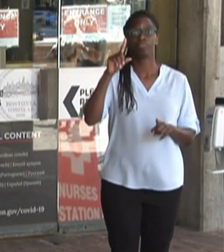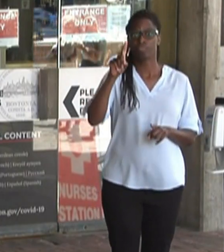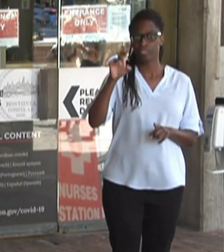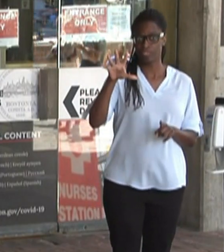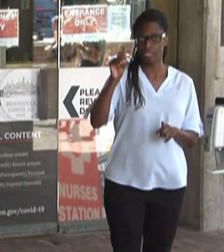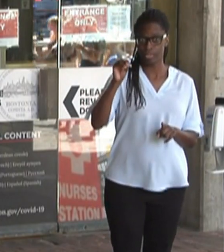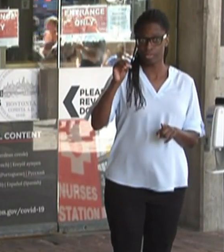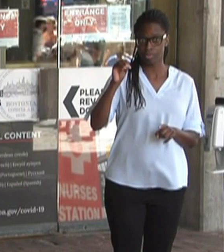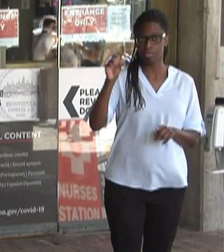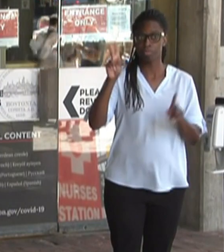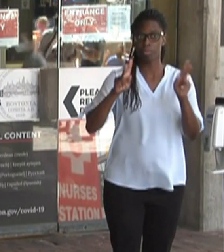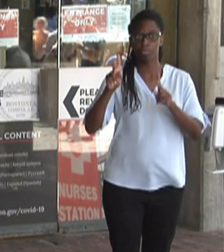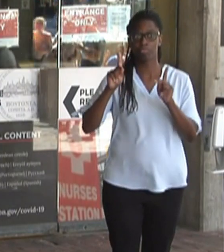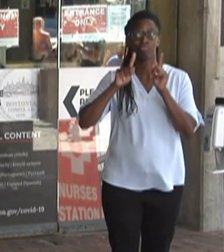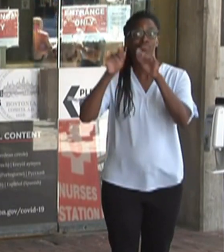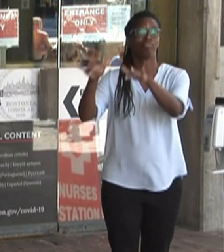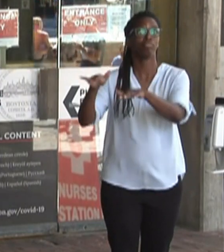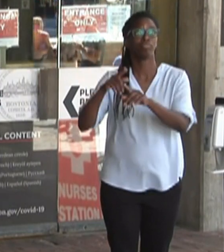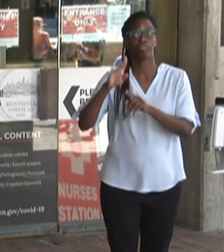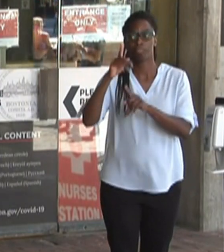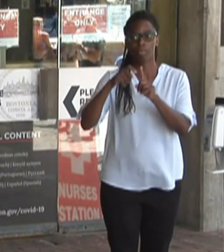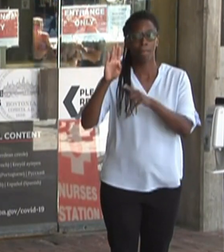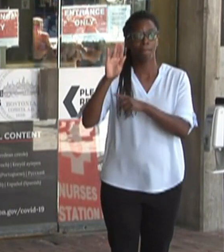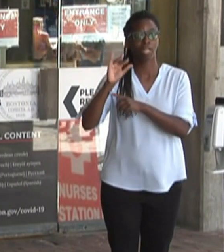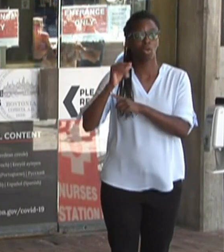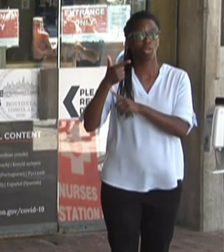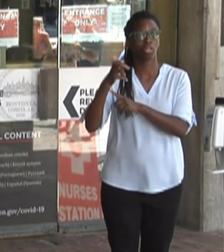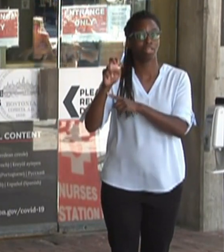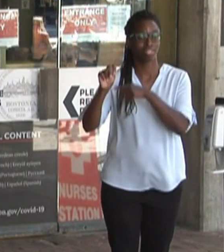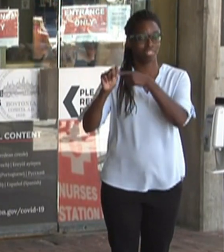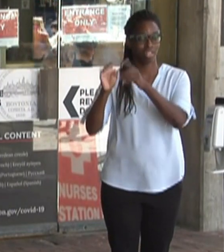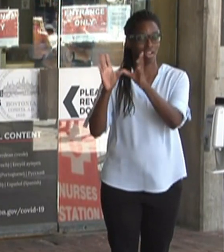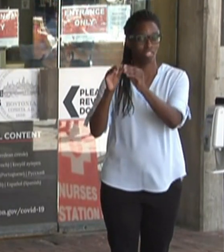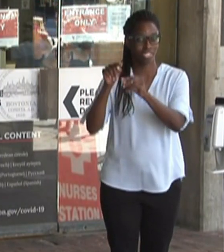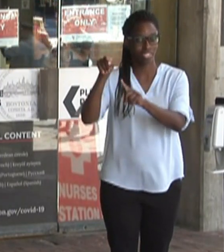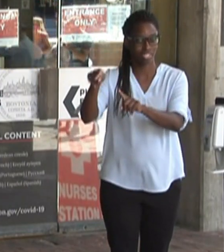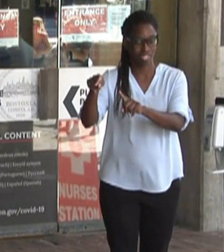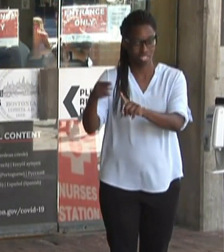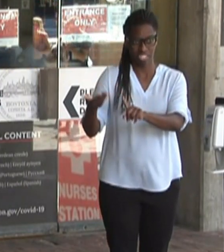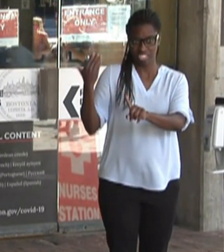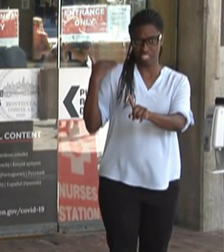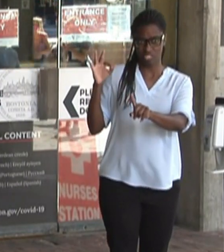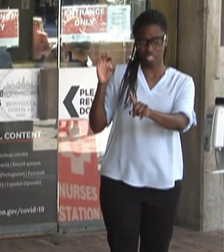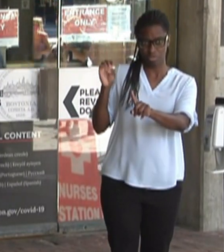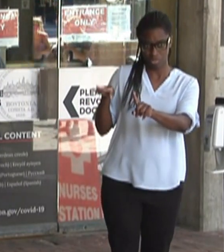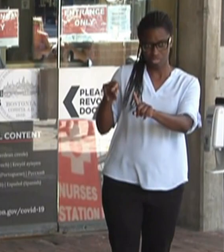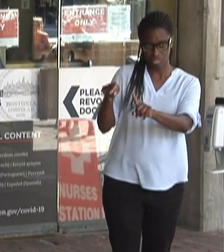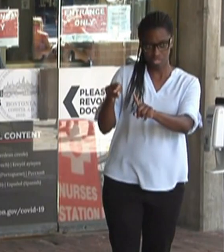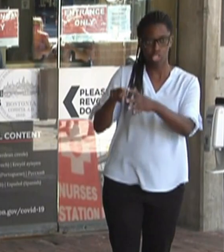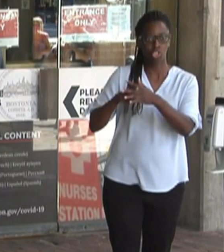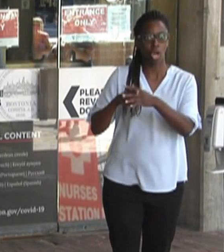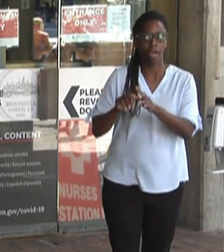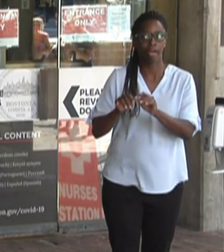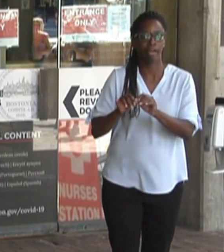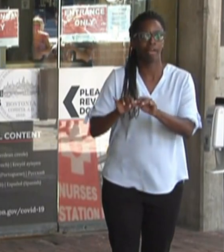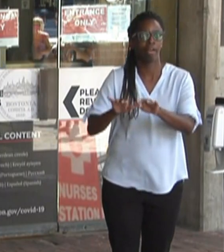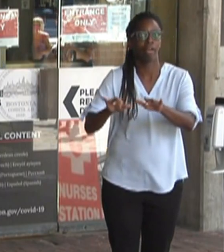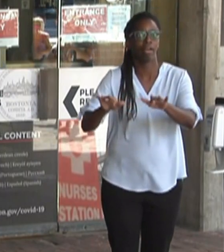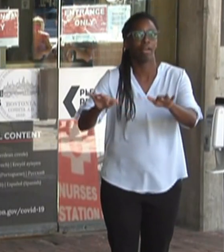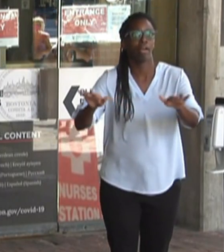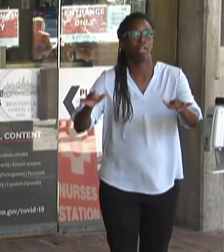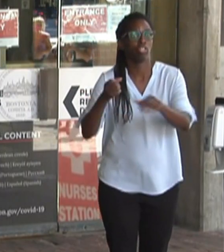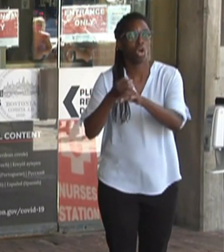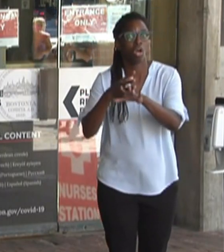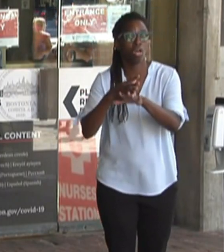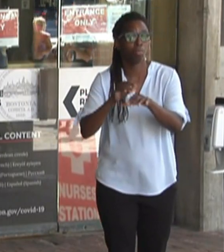impetus of 20,000 cases of coronavirus around Massachusetts, around the country, around the world, including